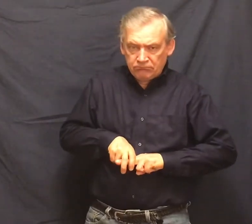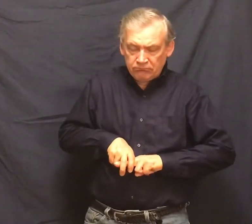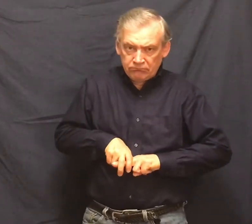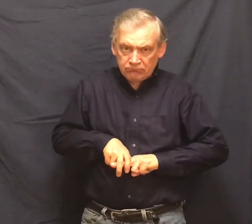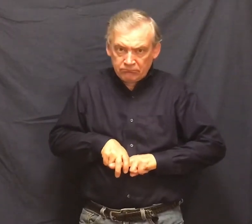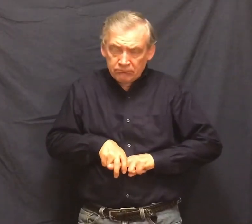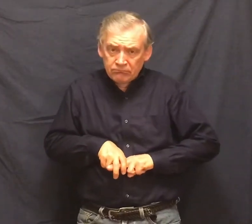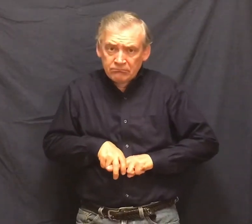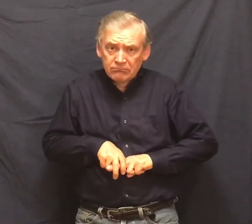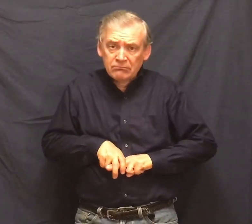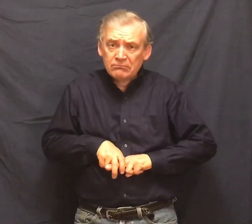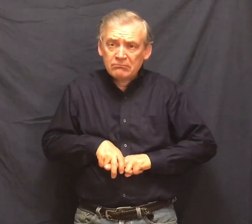"Give him to me, George."